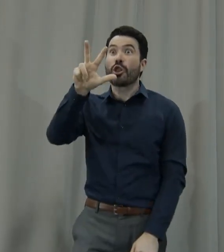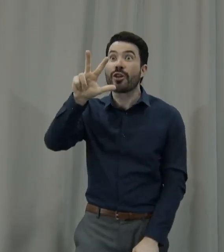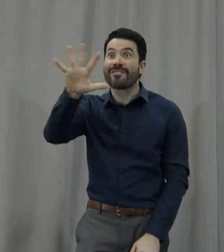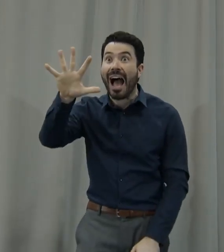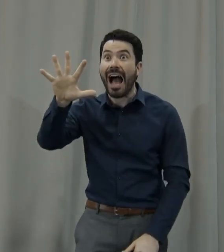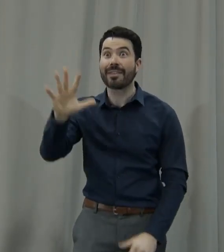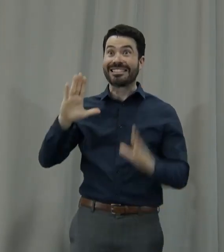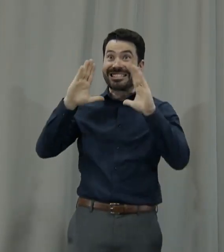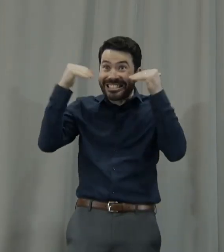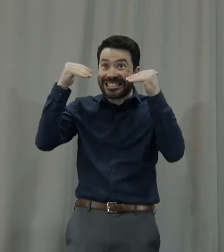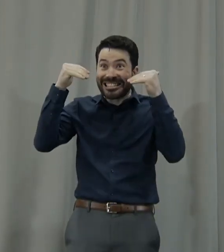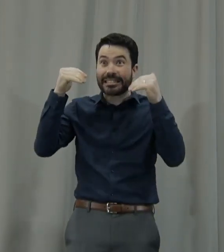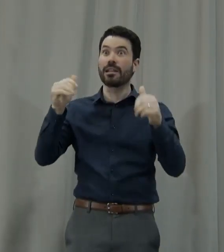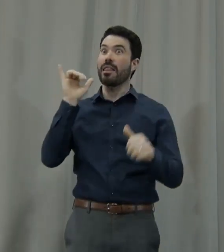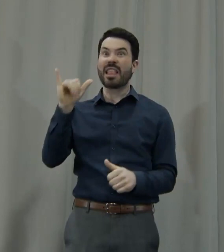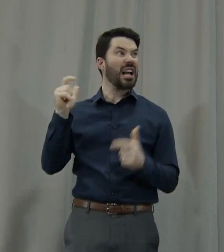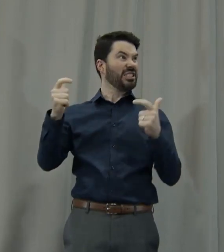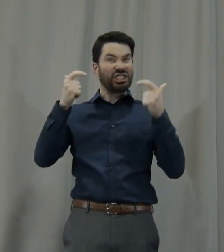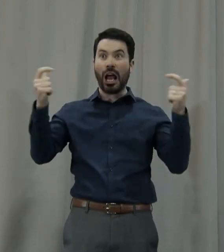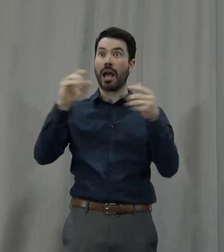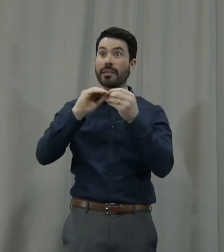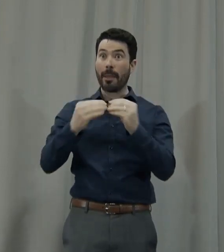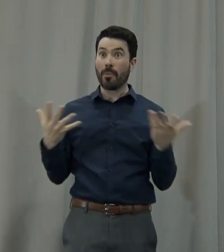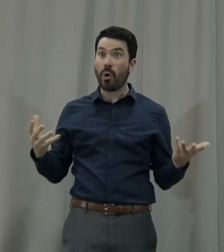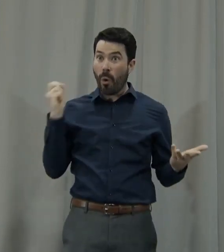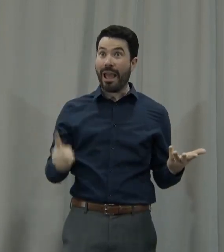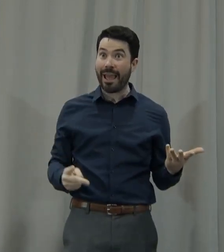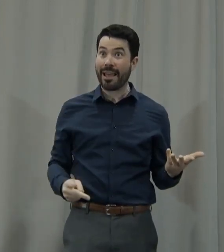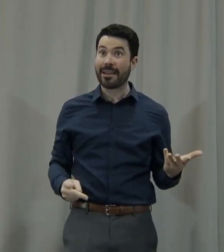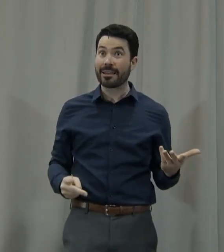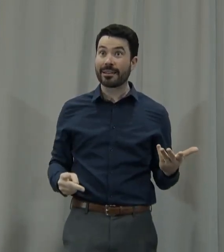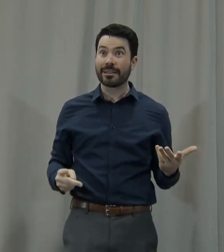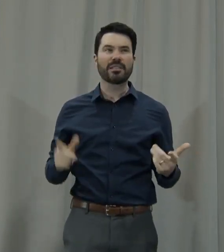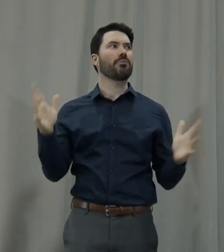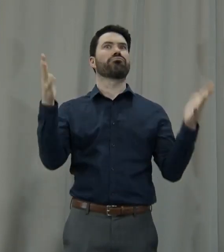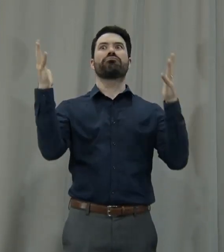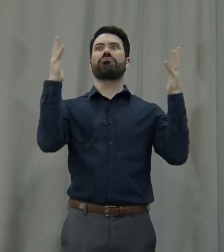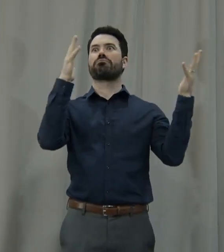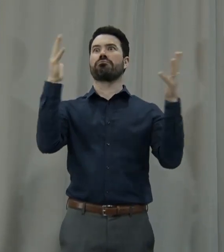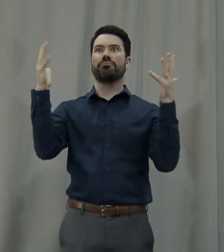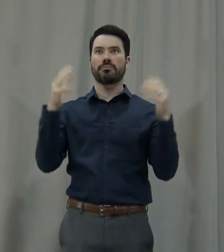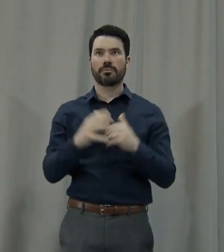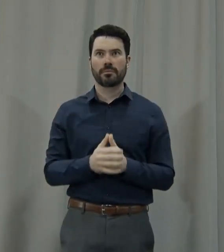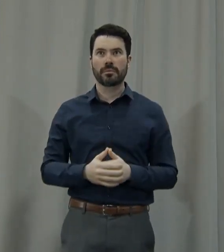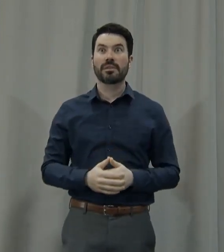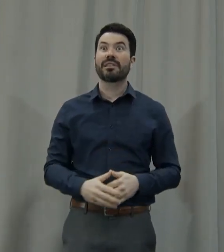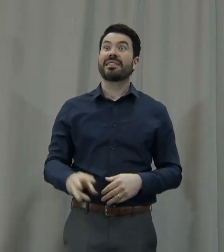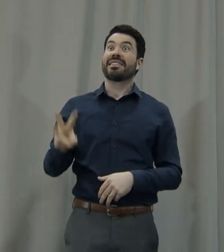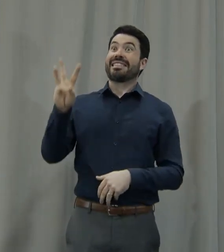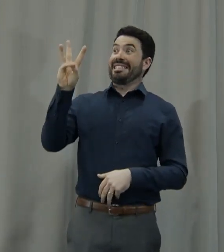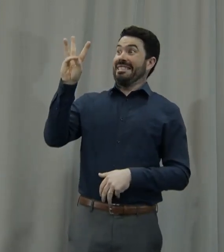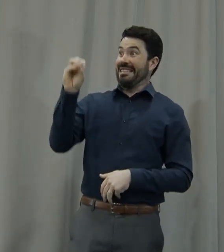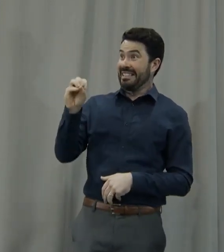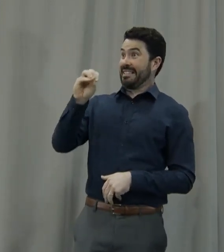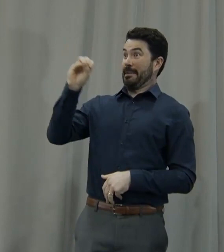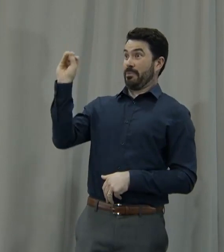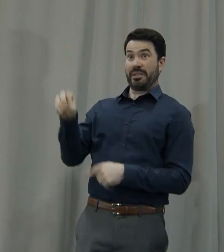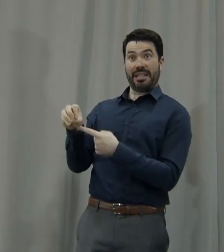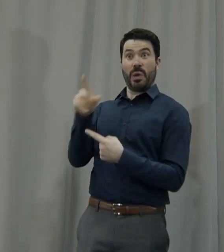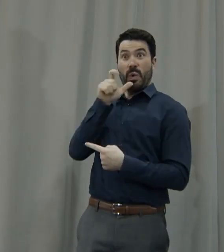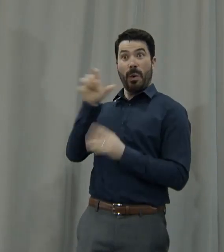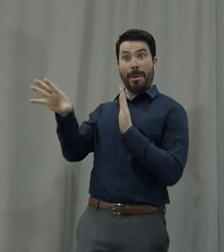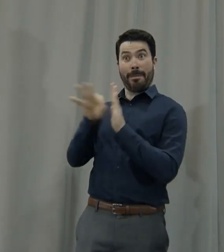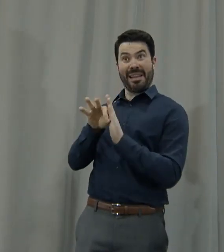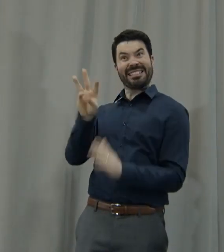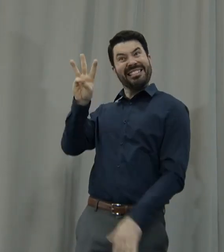okay? That's a big number. Over 60% of her appointees